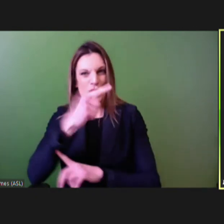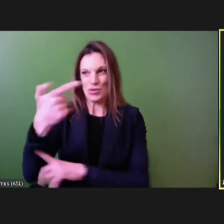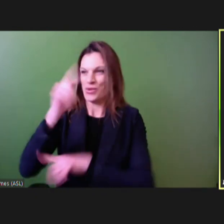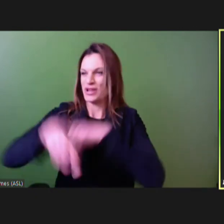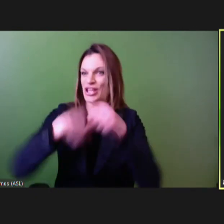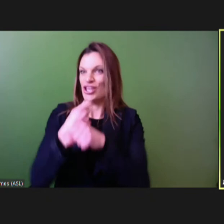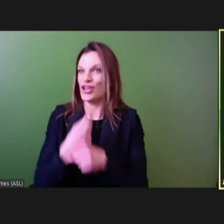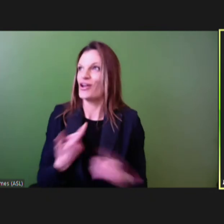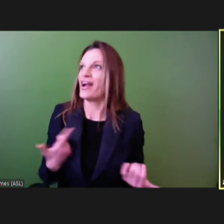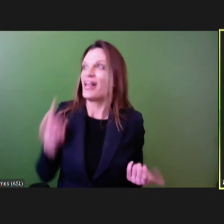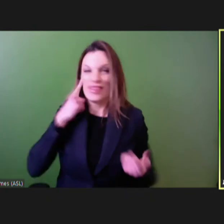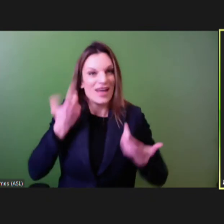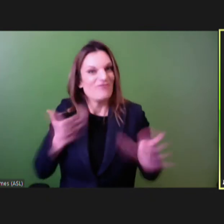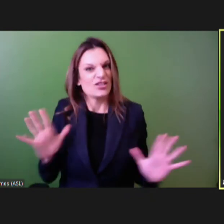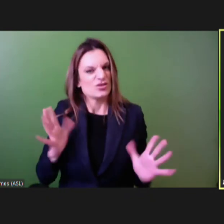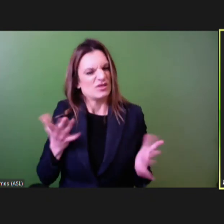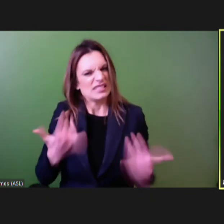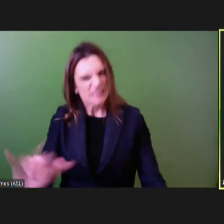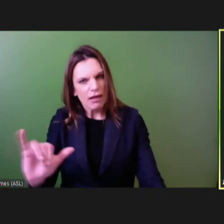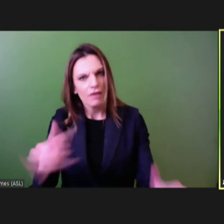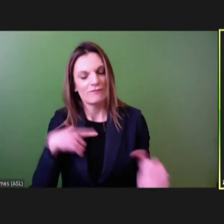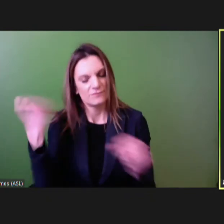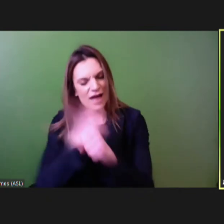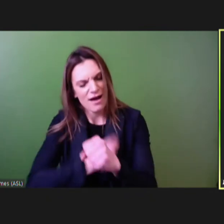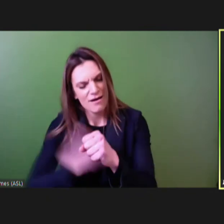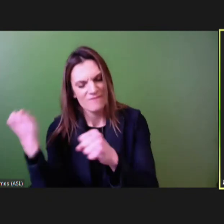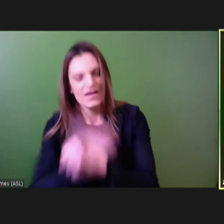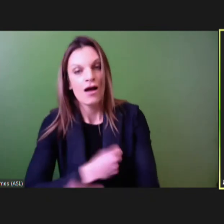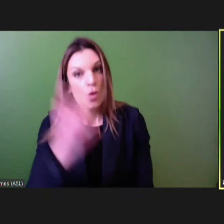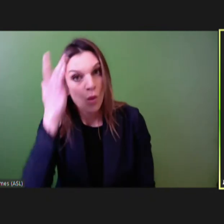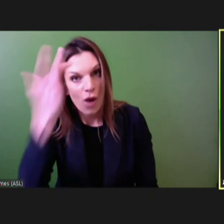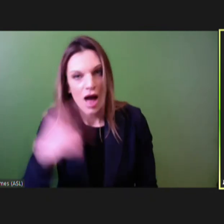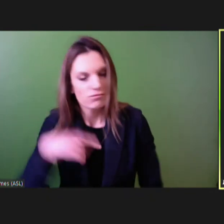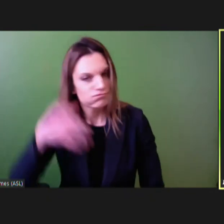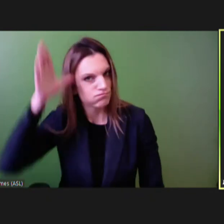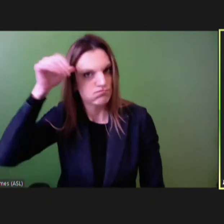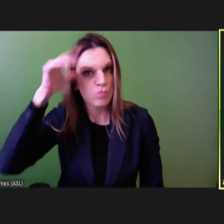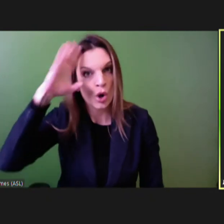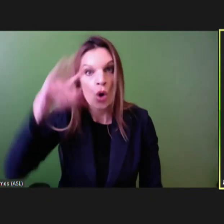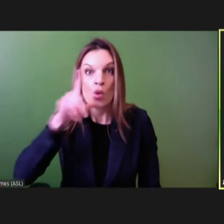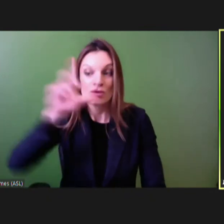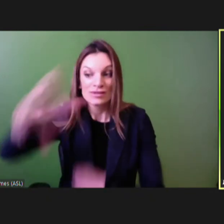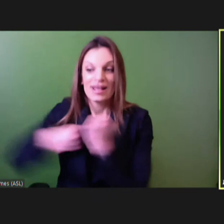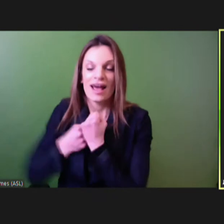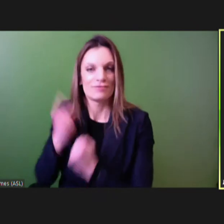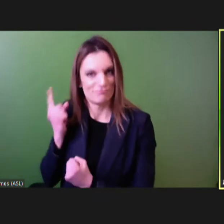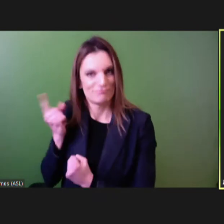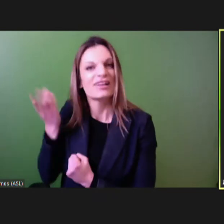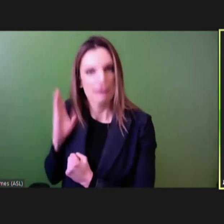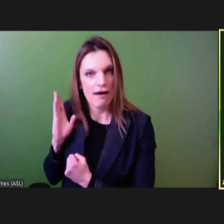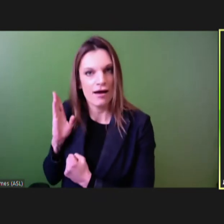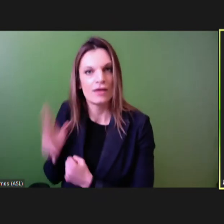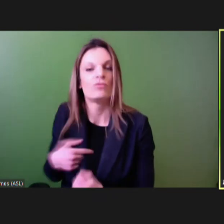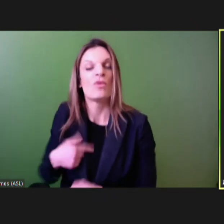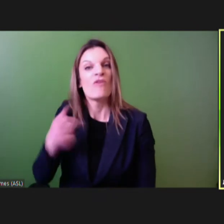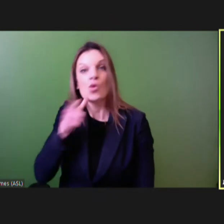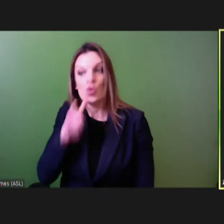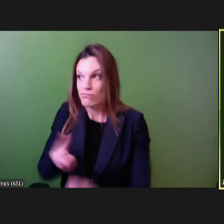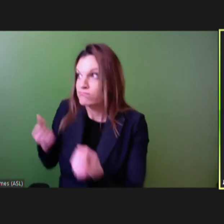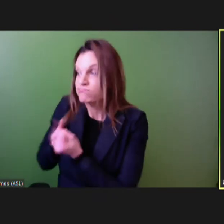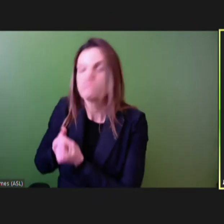yes, we will fight because we're determined to win, because we know God is on our side, right is on our side, and